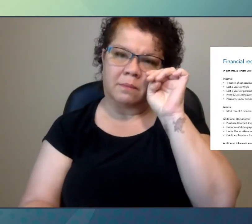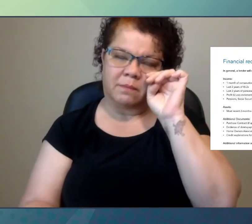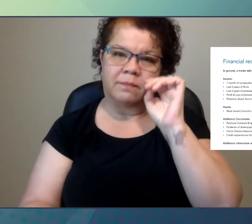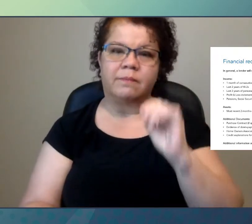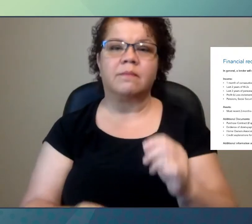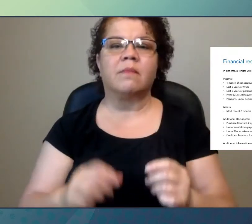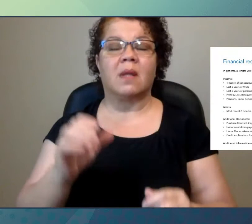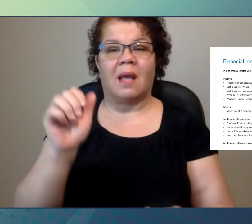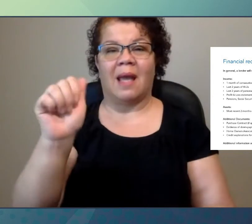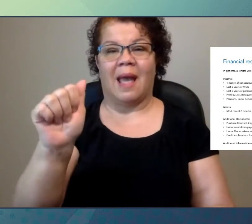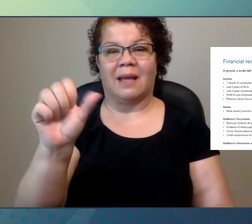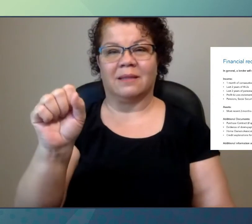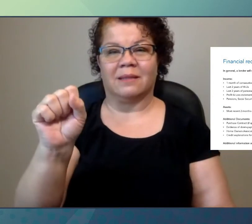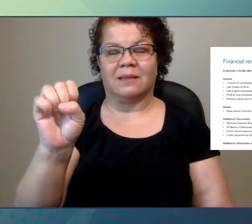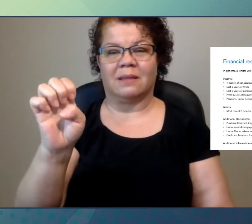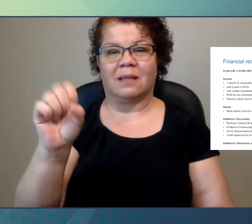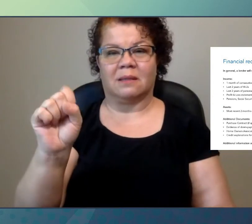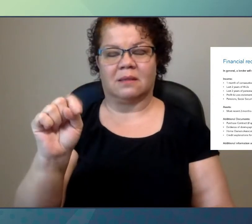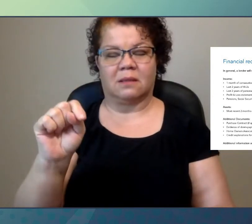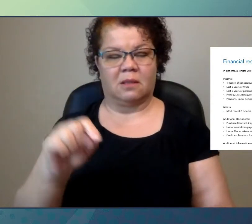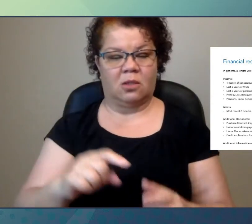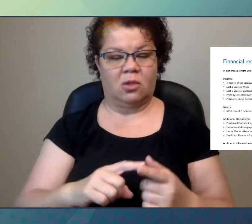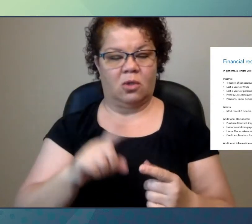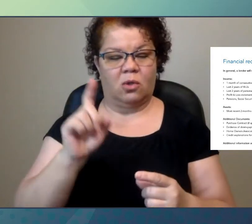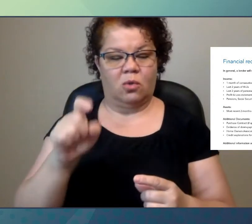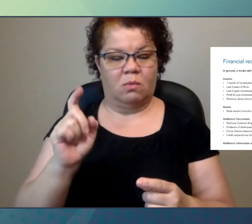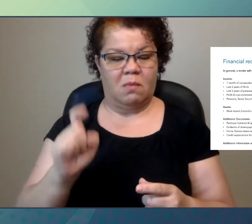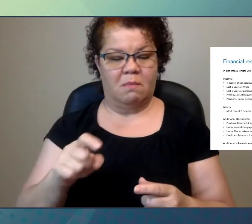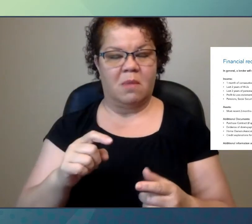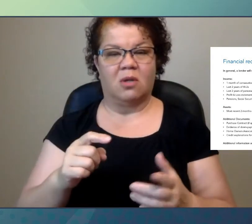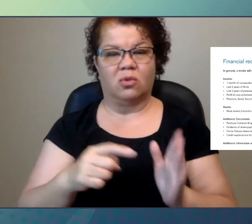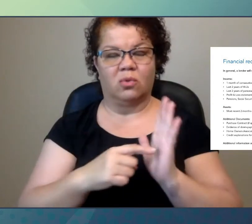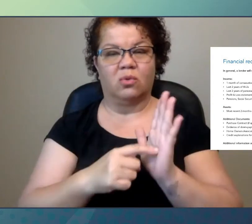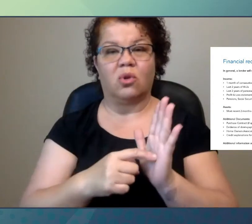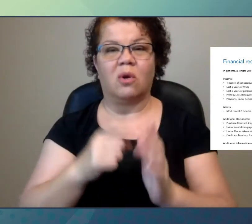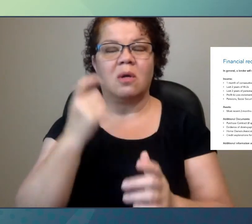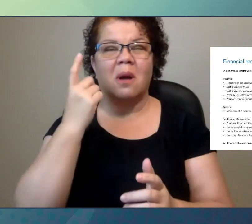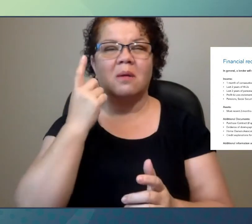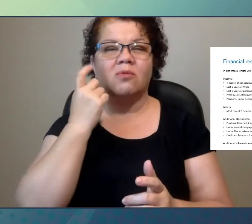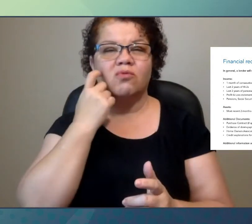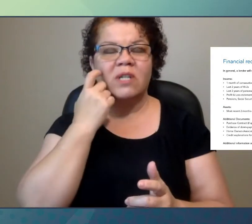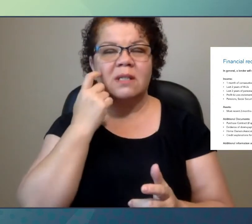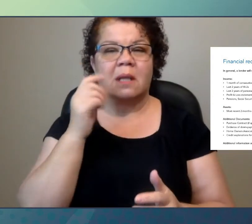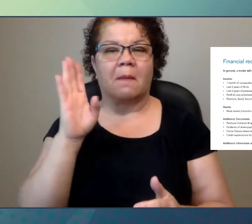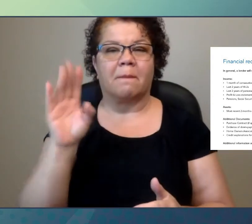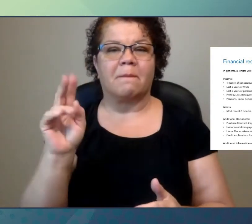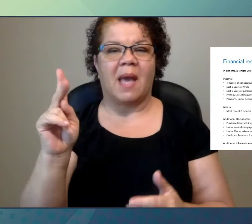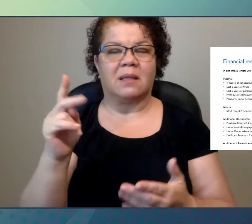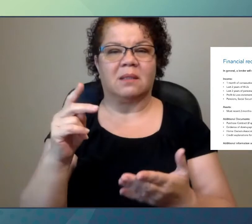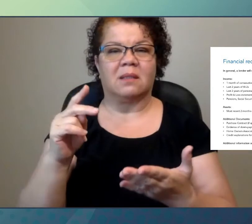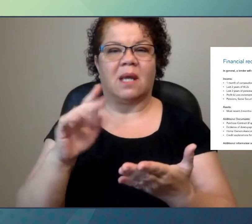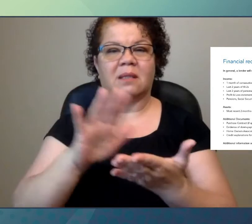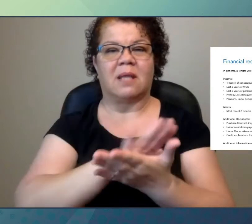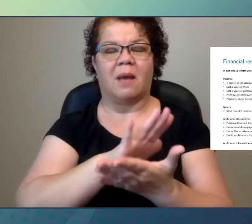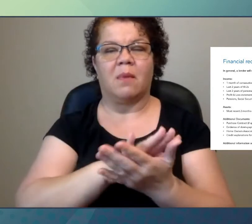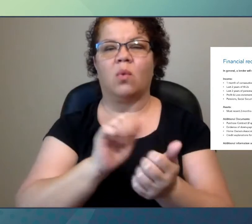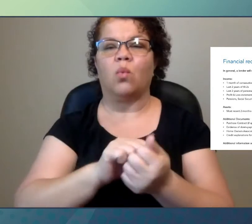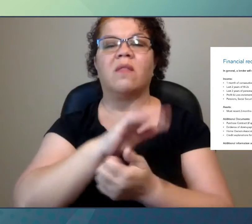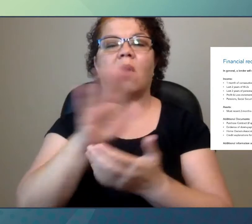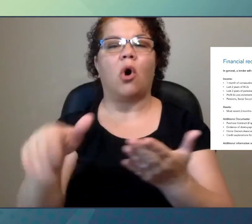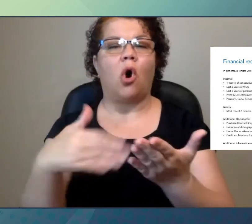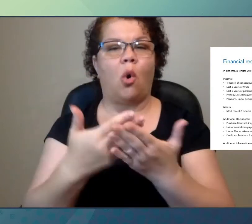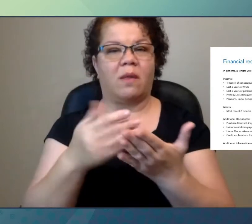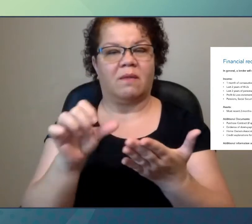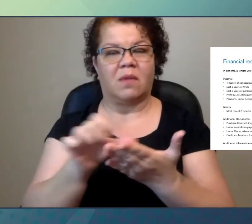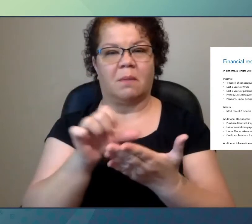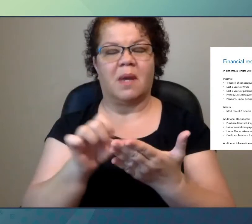need to provide, at a minimum, the most recent 2 months bank statements with all pages attached, and that is for any